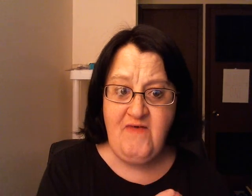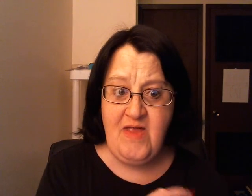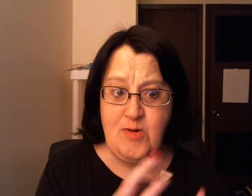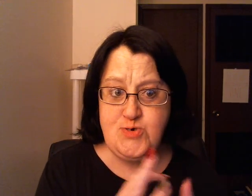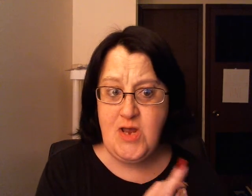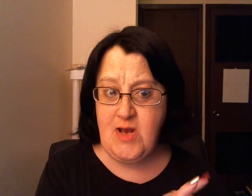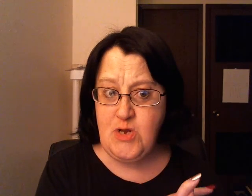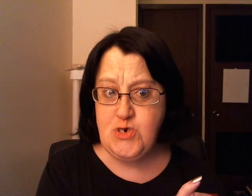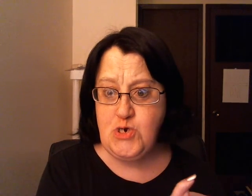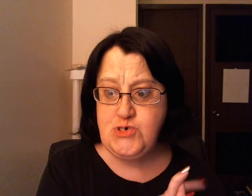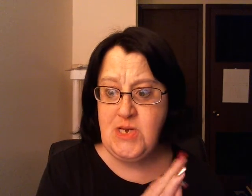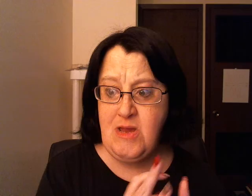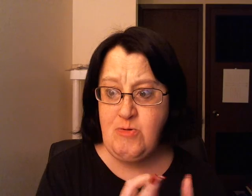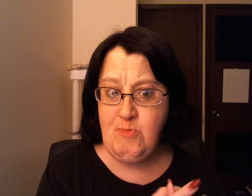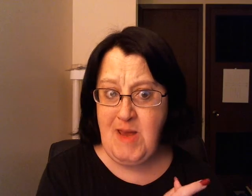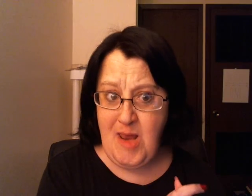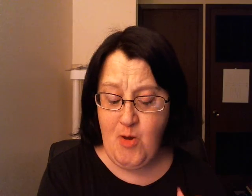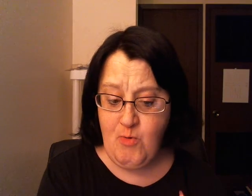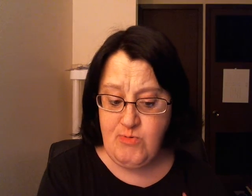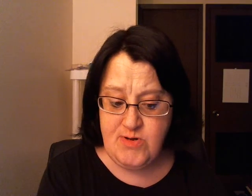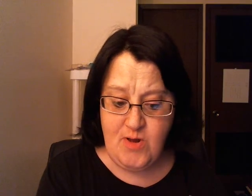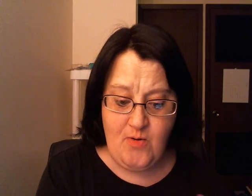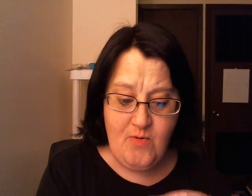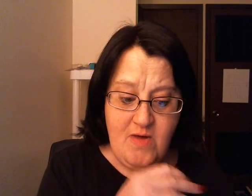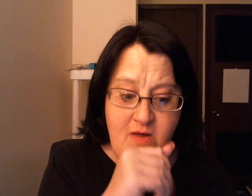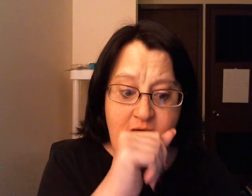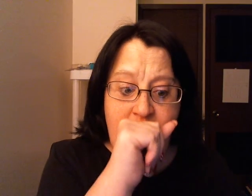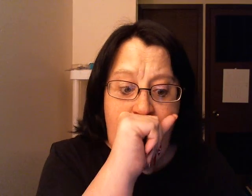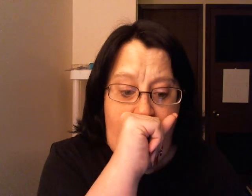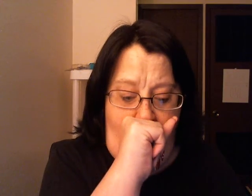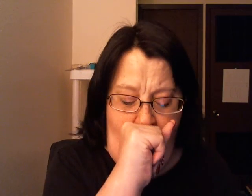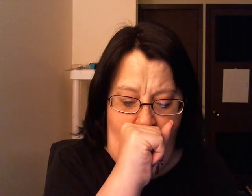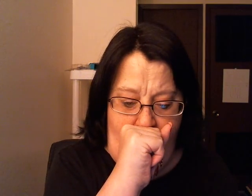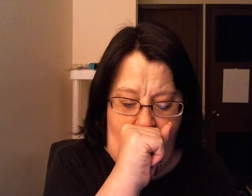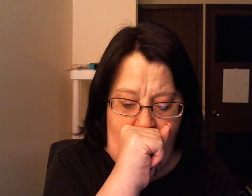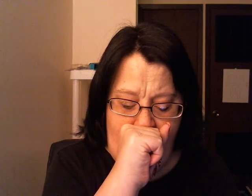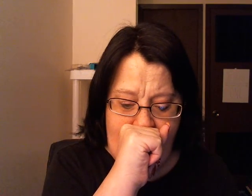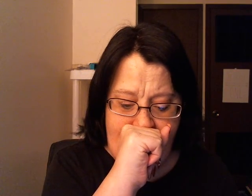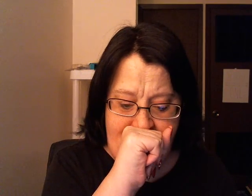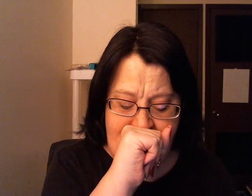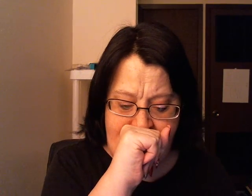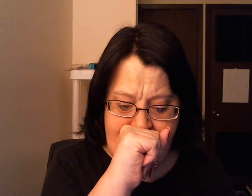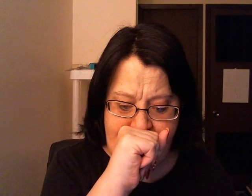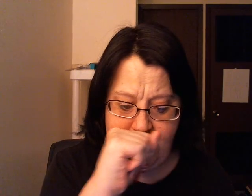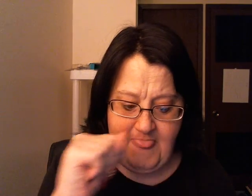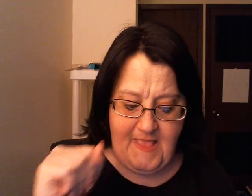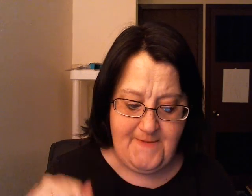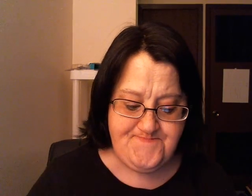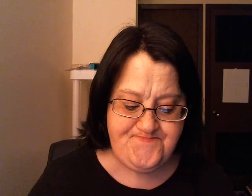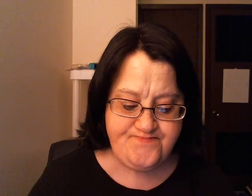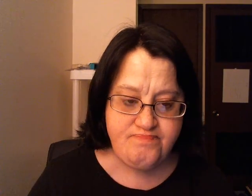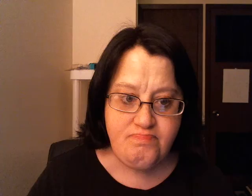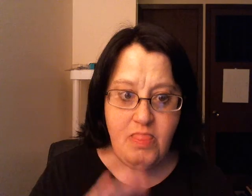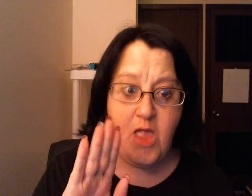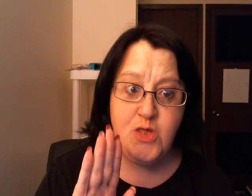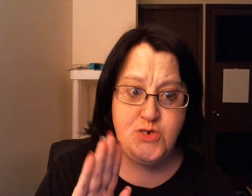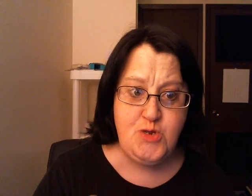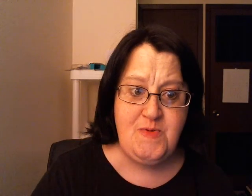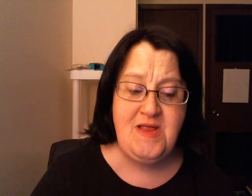and the chest congestion and runny nose. So, excuse me,